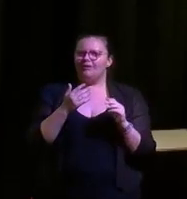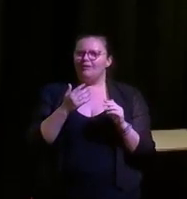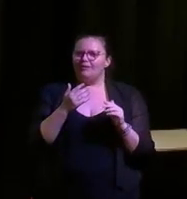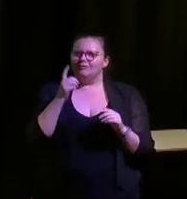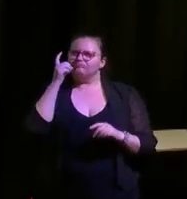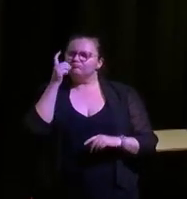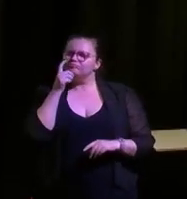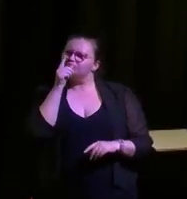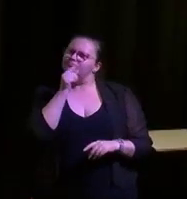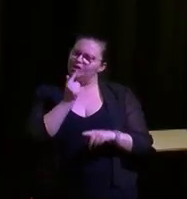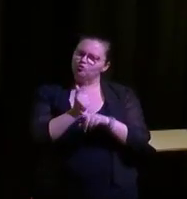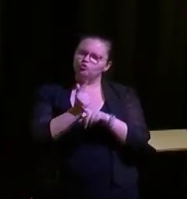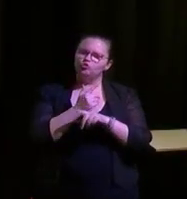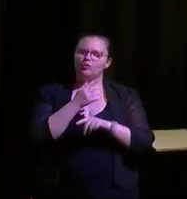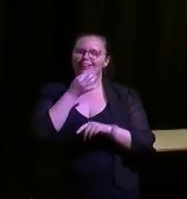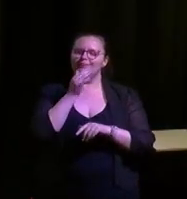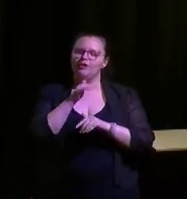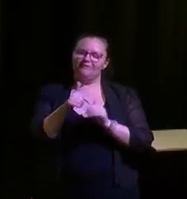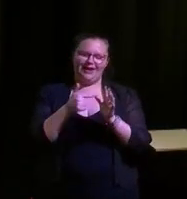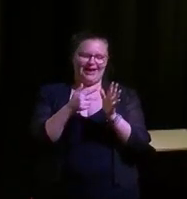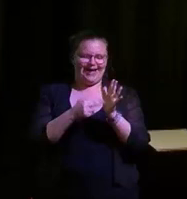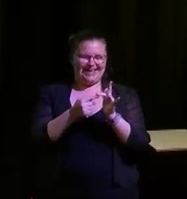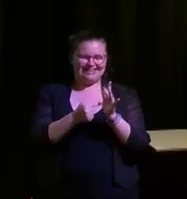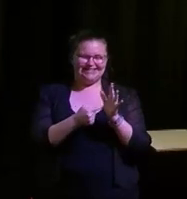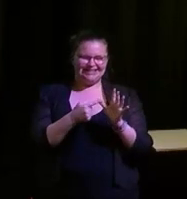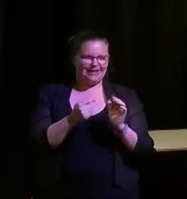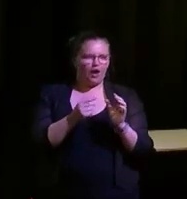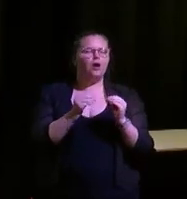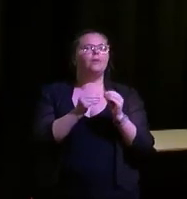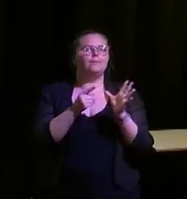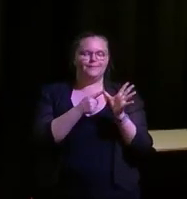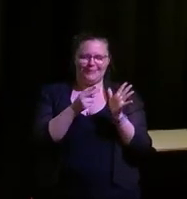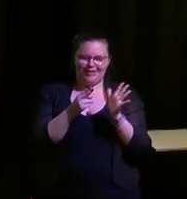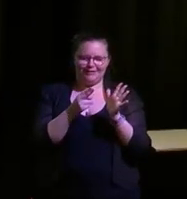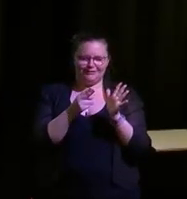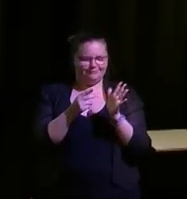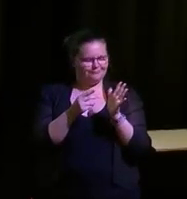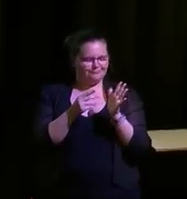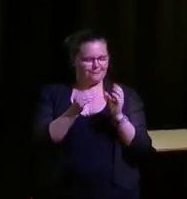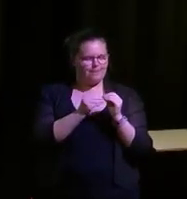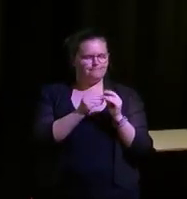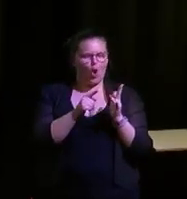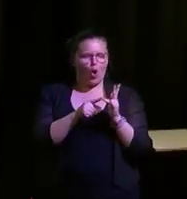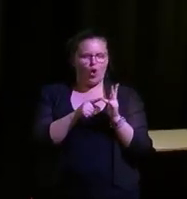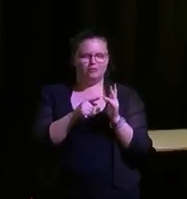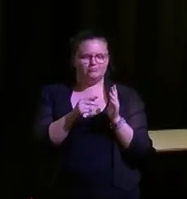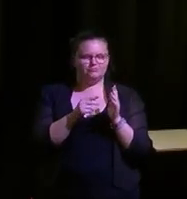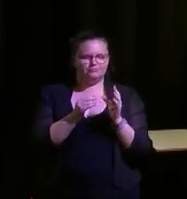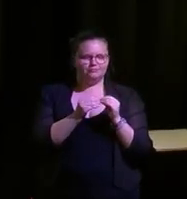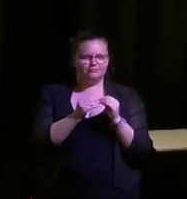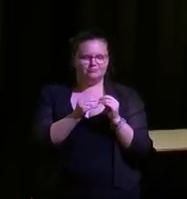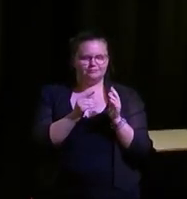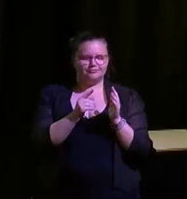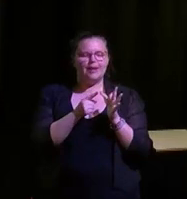about Benita's work and her advocacy and activism, particularly because this a selection